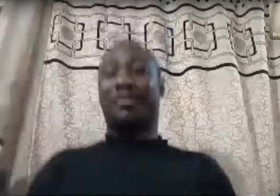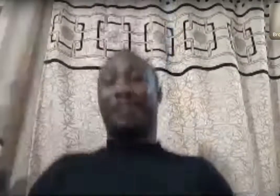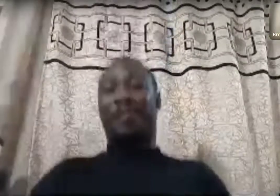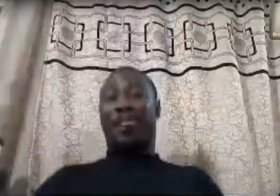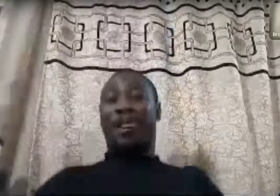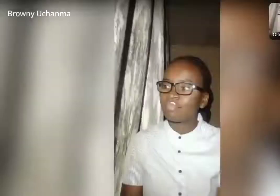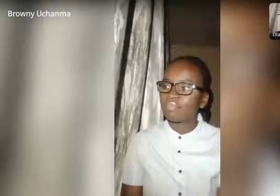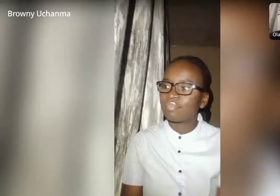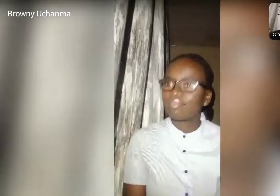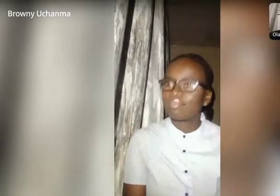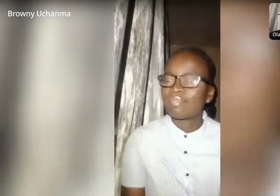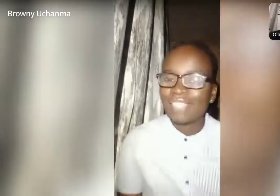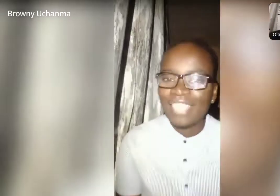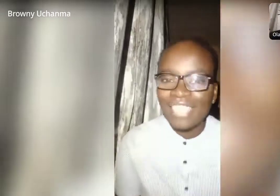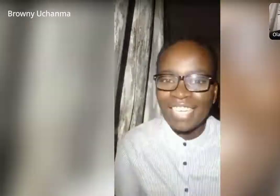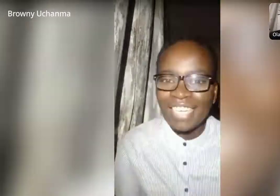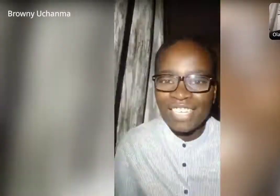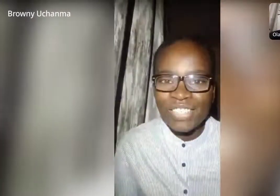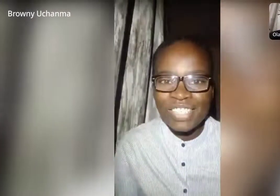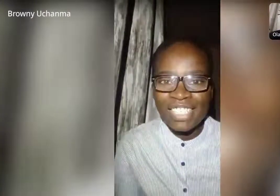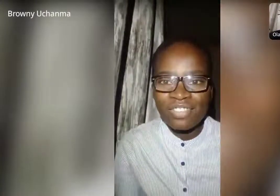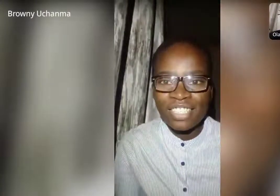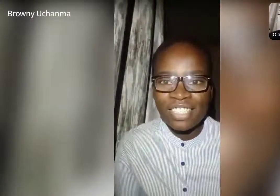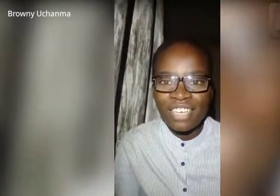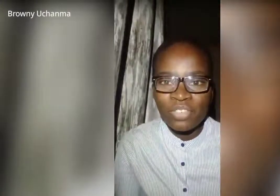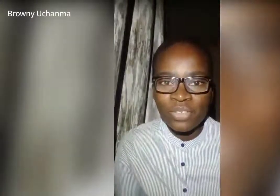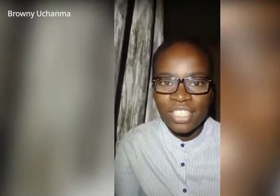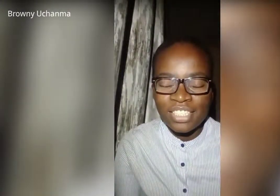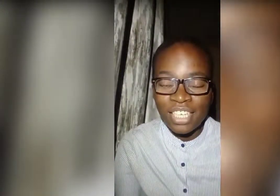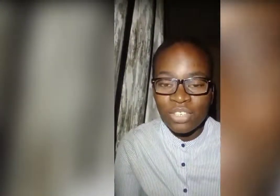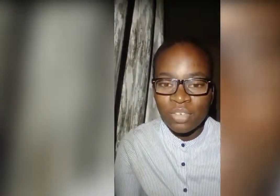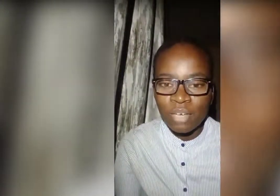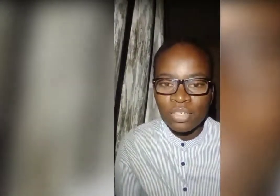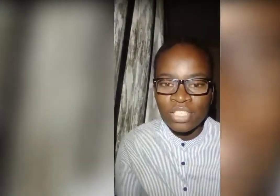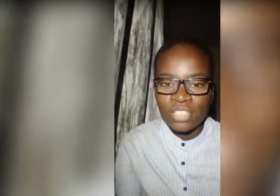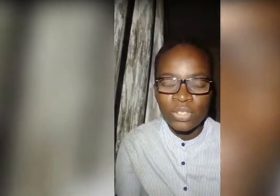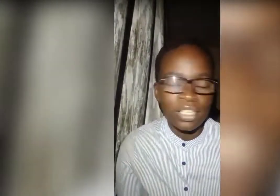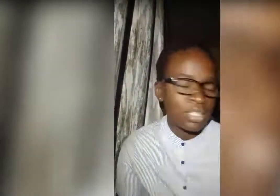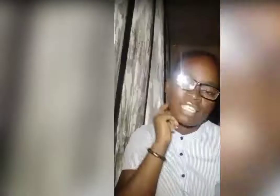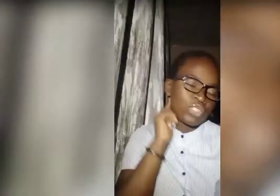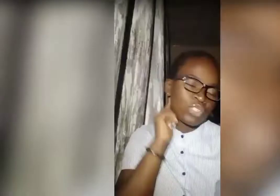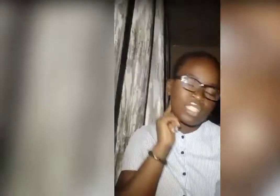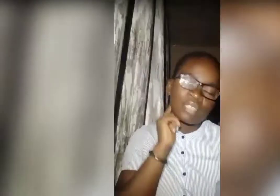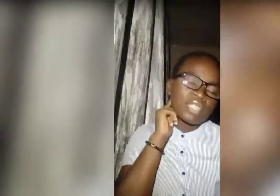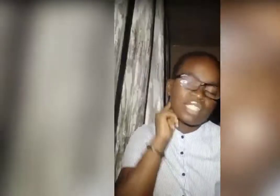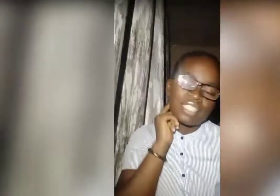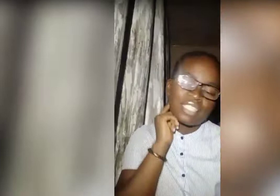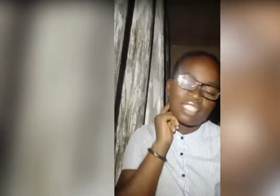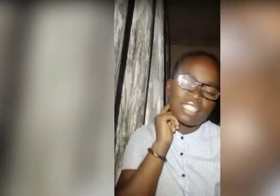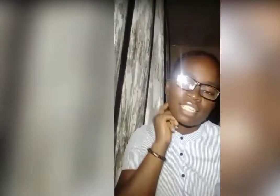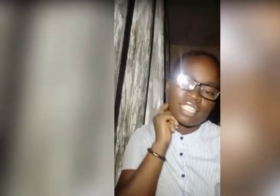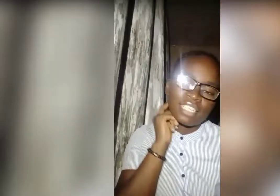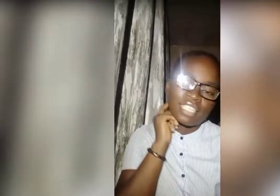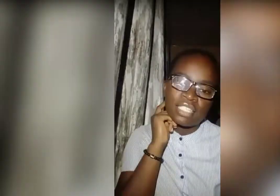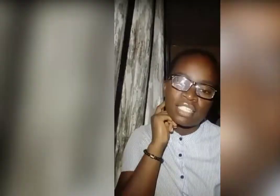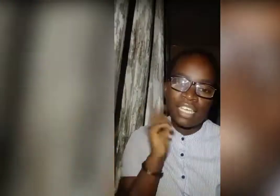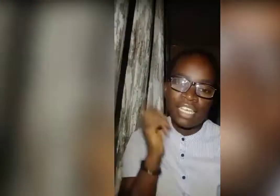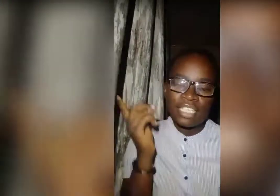Hello, good evening, everyone. Thank you very much, Endurance, for introducing me to the class. Like he said earlier, my name